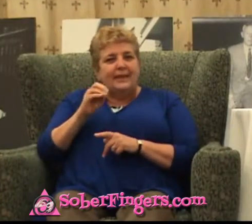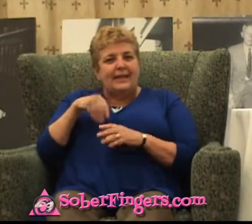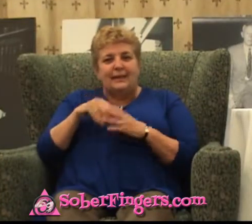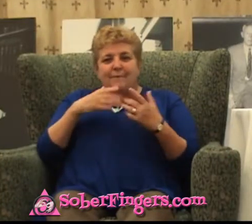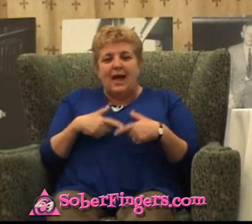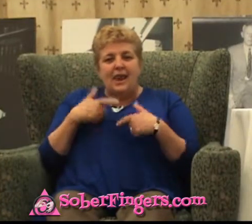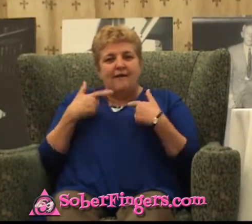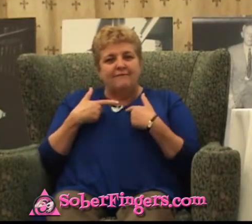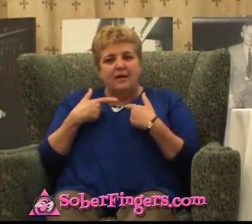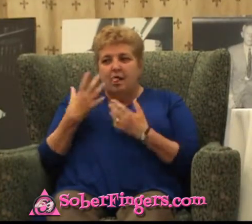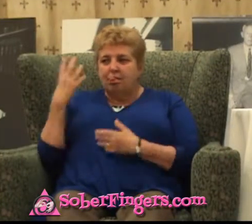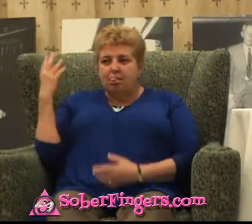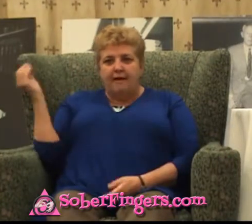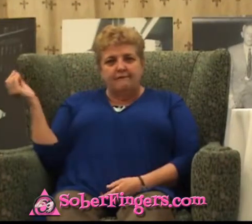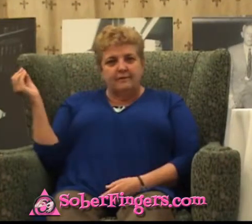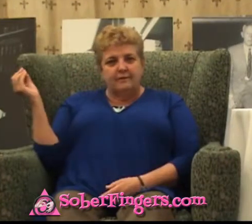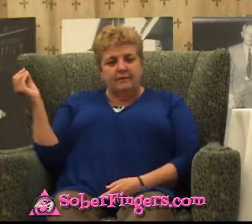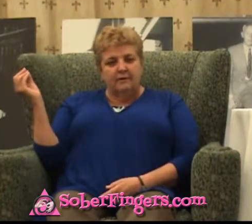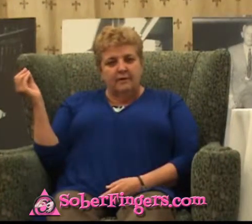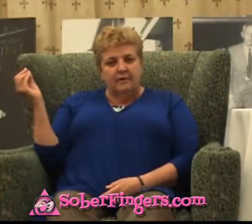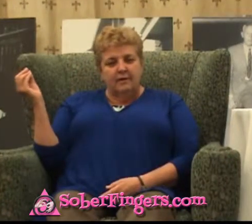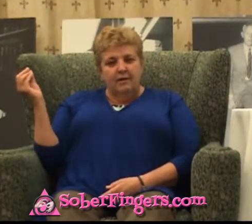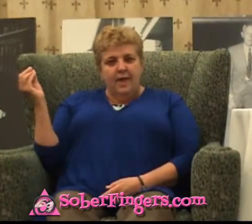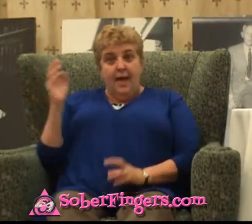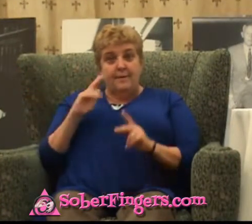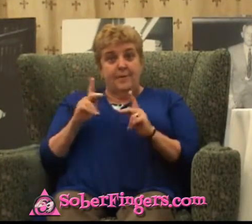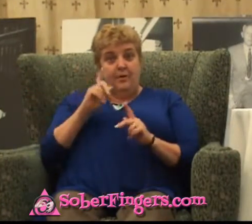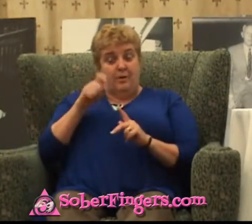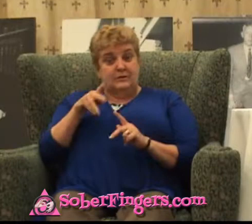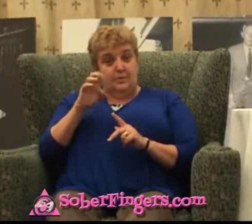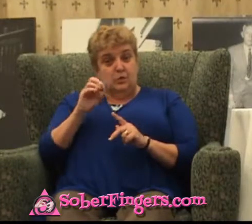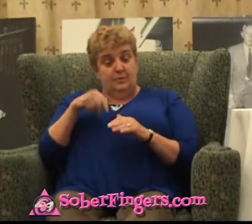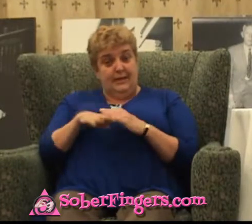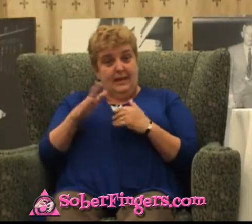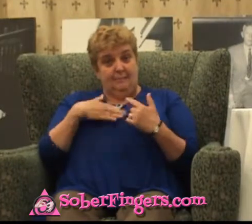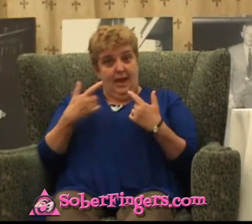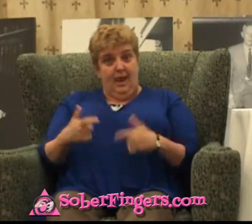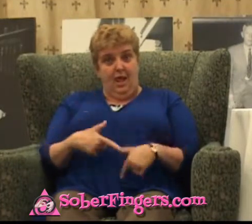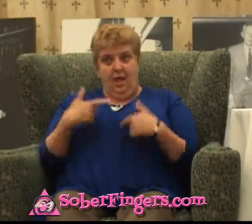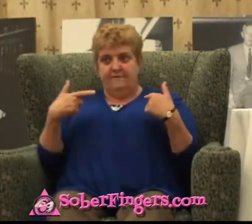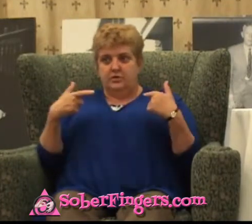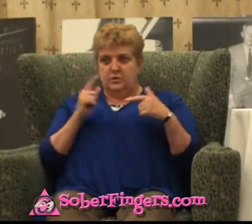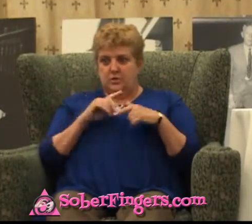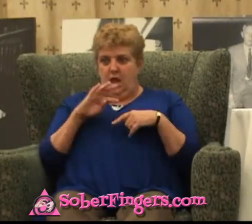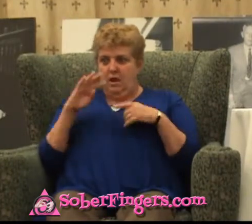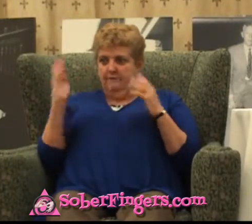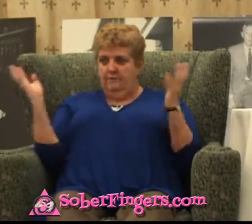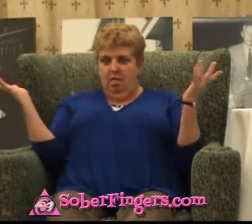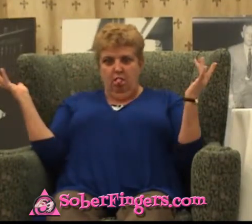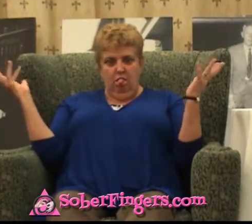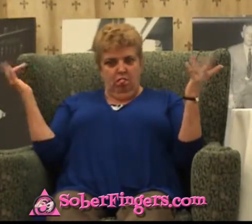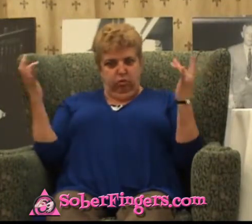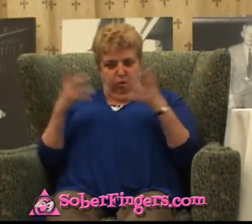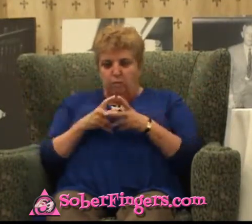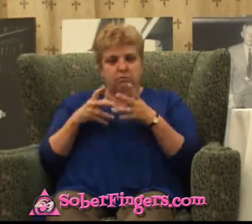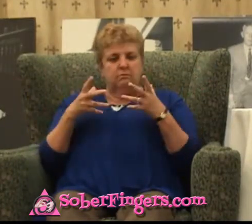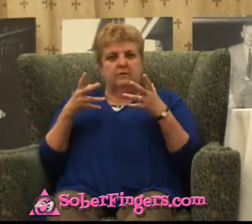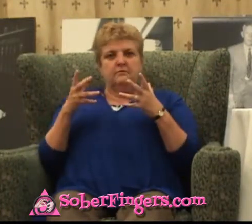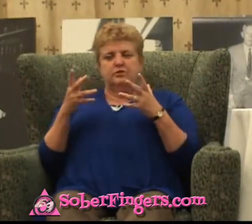it was as if somebody opened a floodgate and they literally just poured into my life. And I am ever so grateful